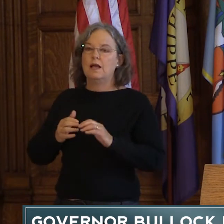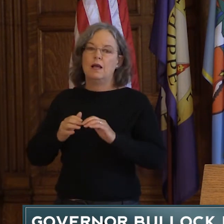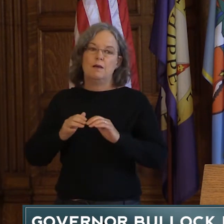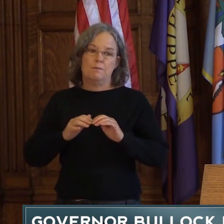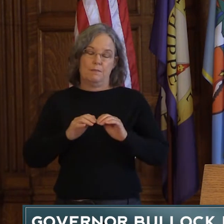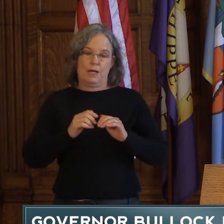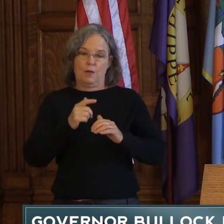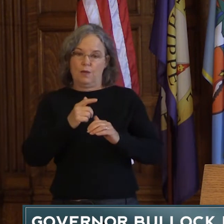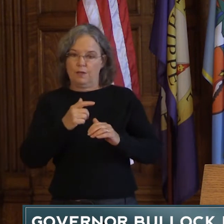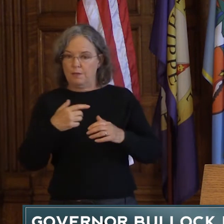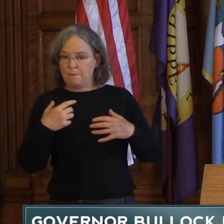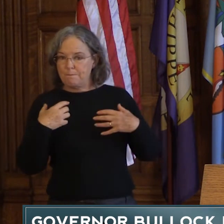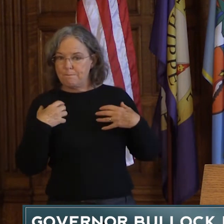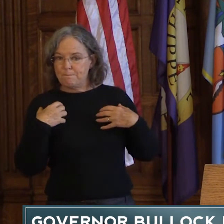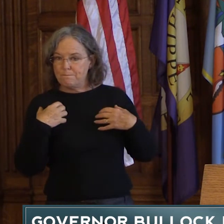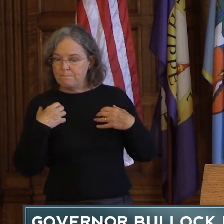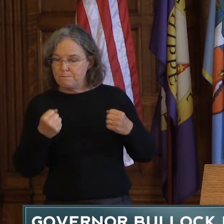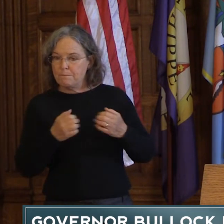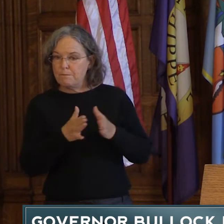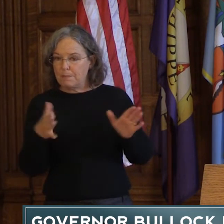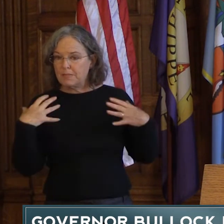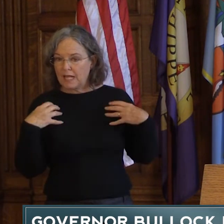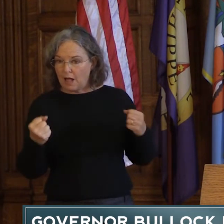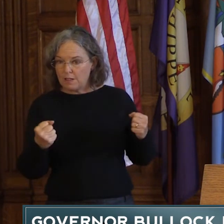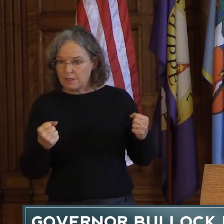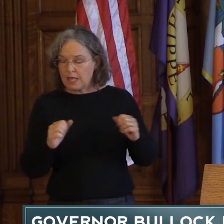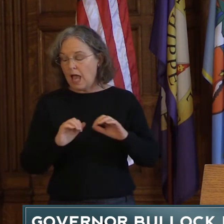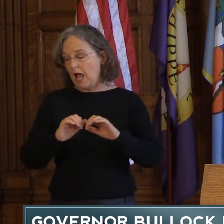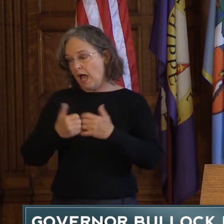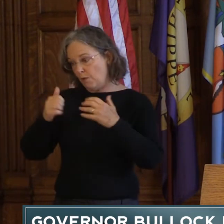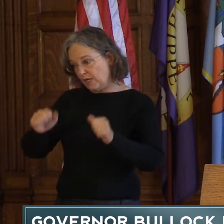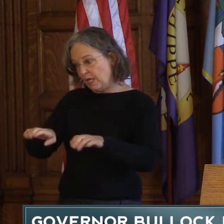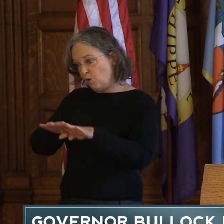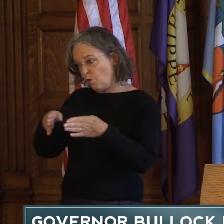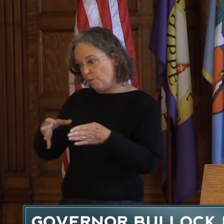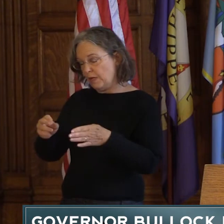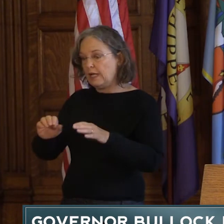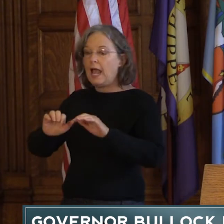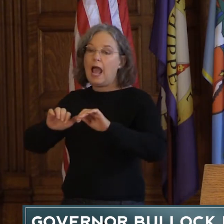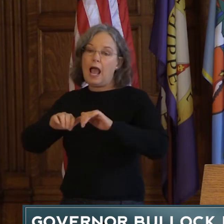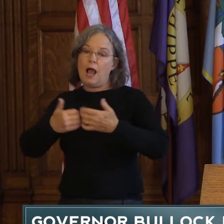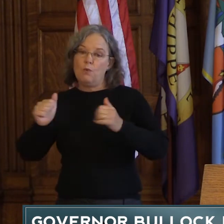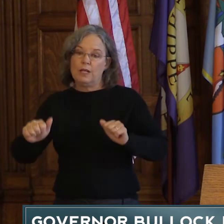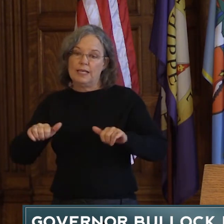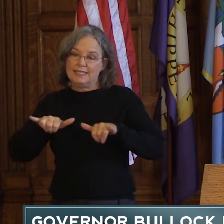health, how we can open, and how we can stay open.